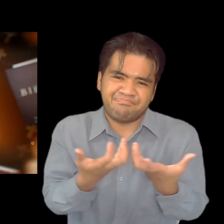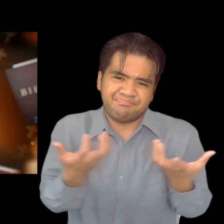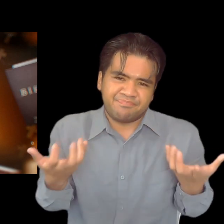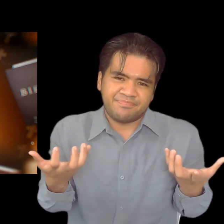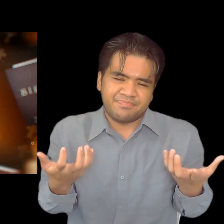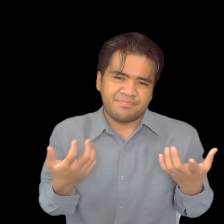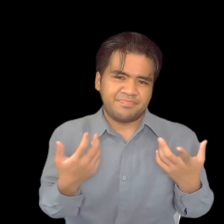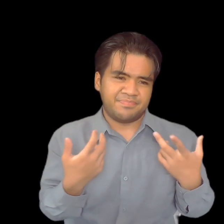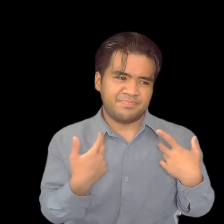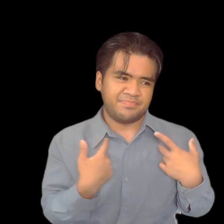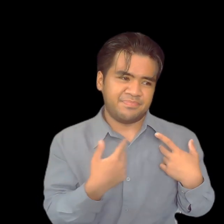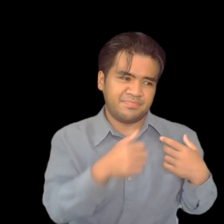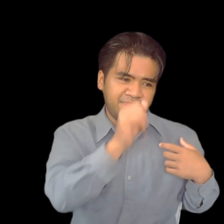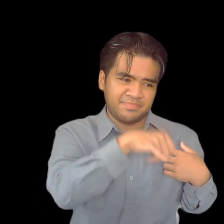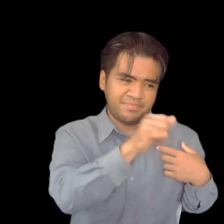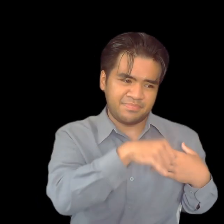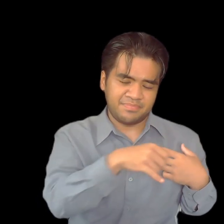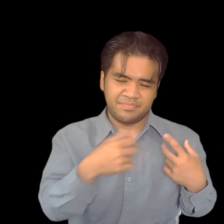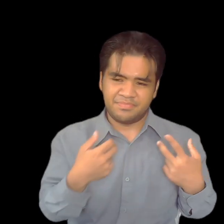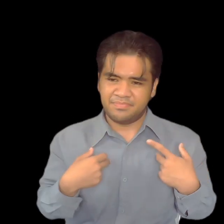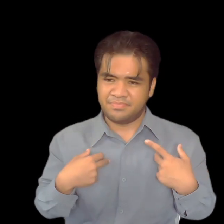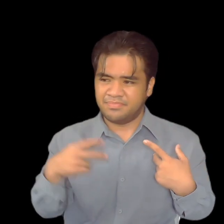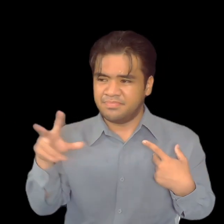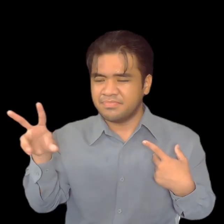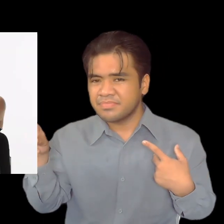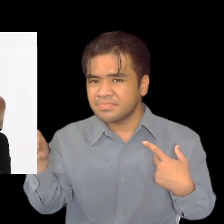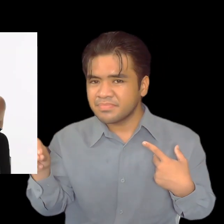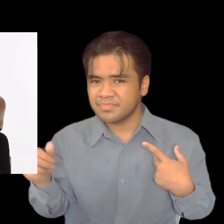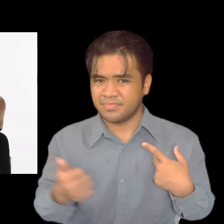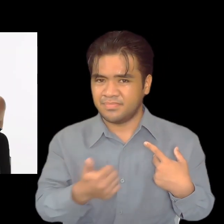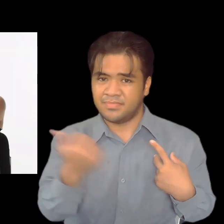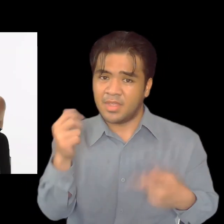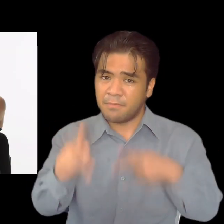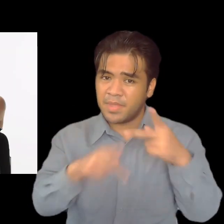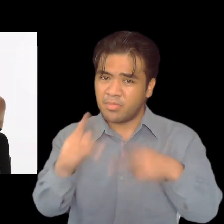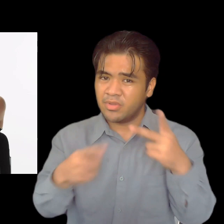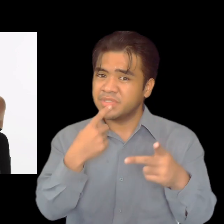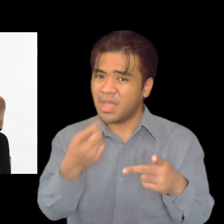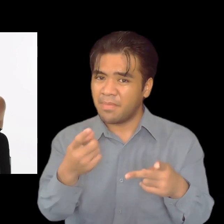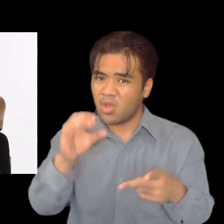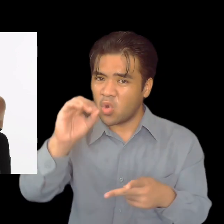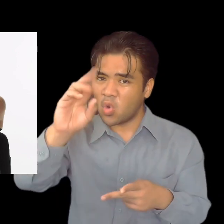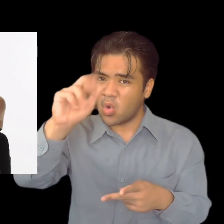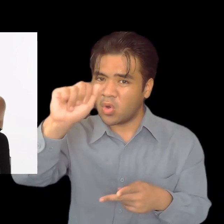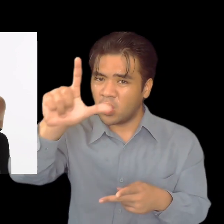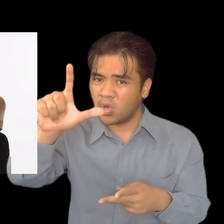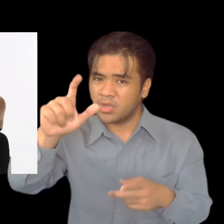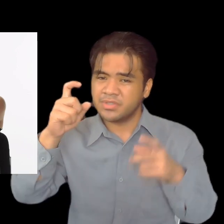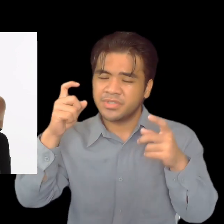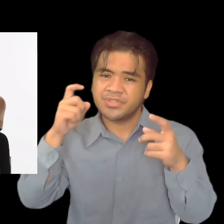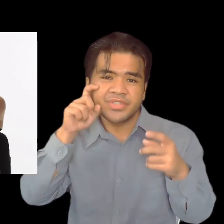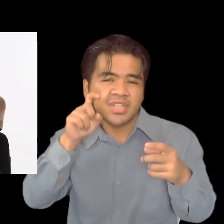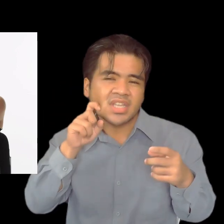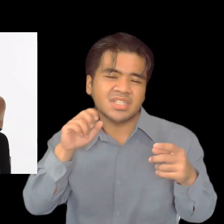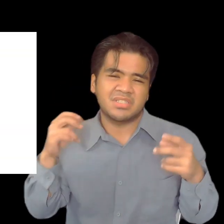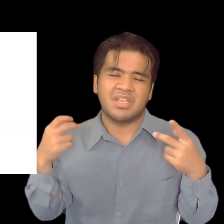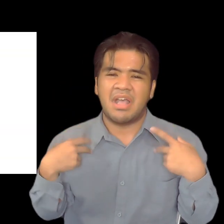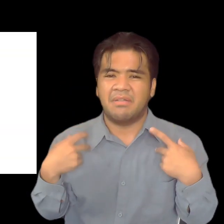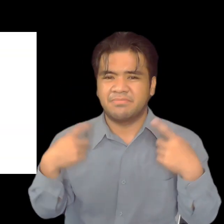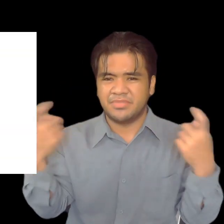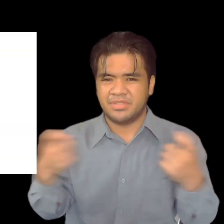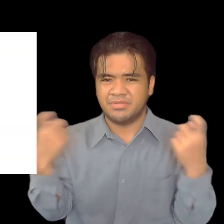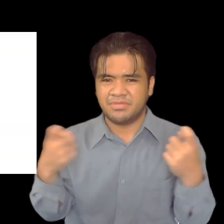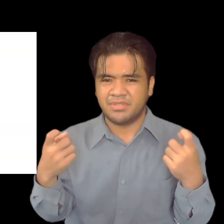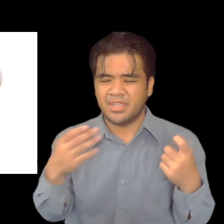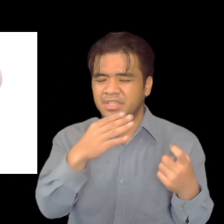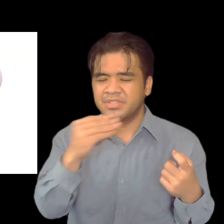this matter. For some, oral sex is a sin and can be compared to sodomy because it is unnatural.